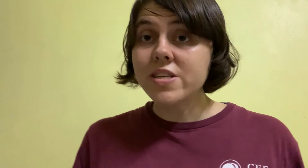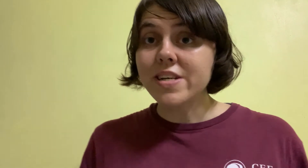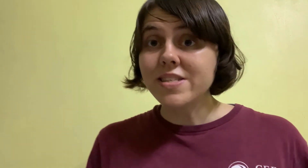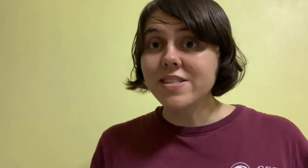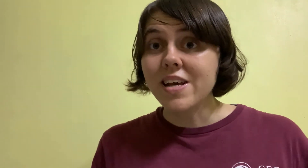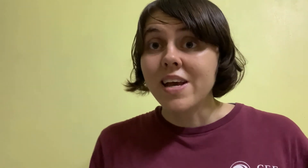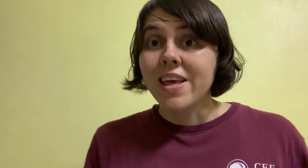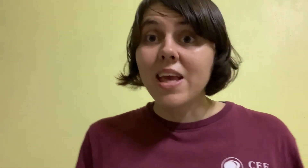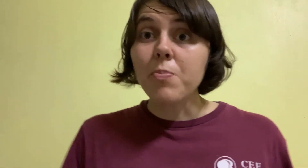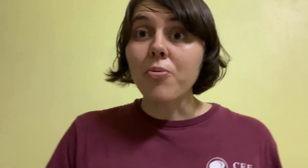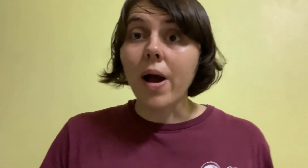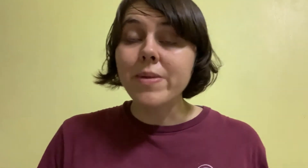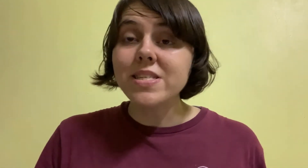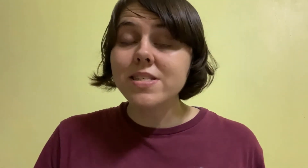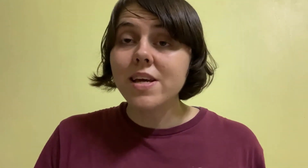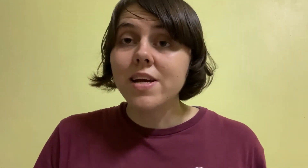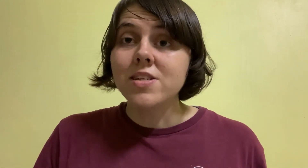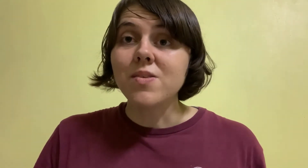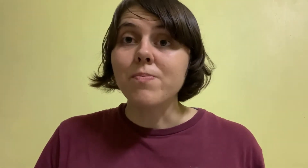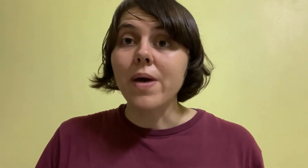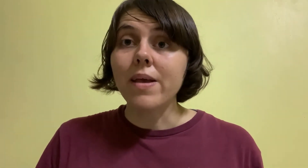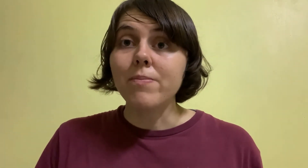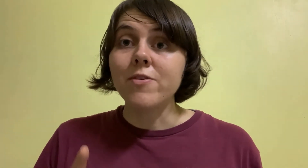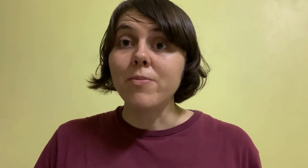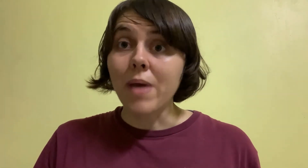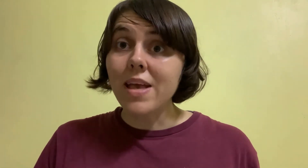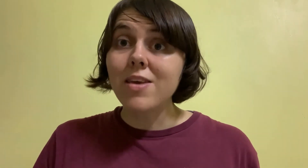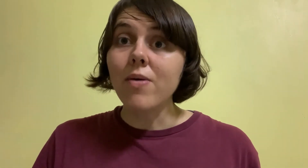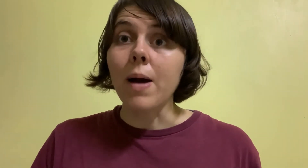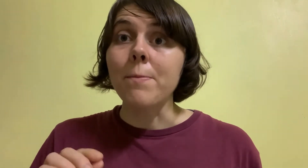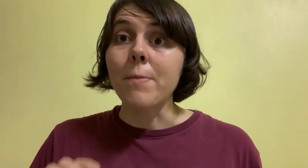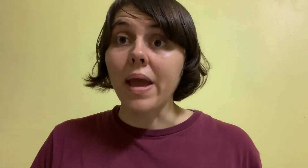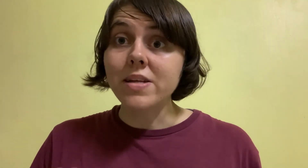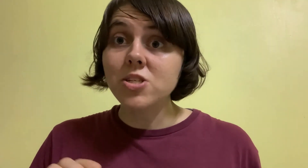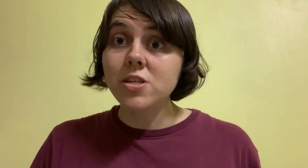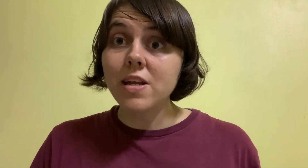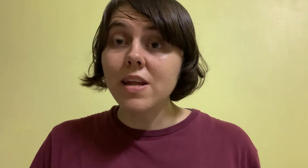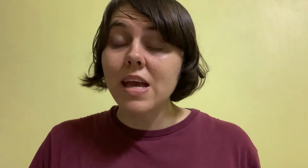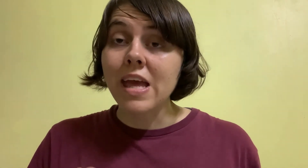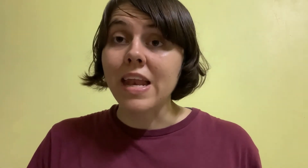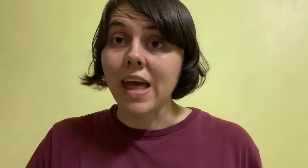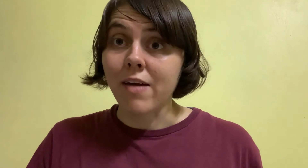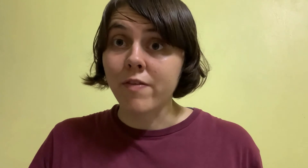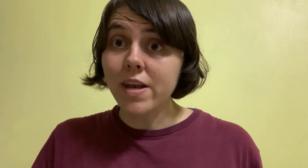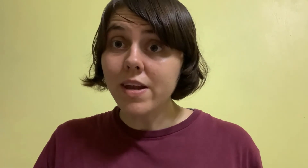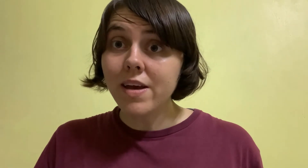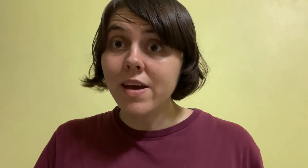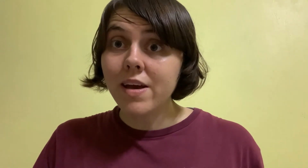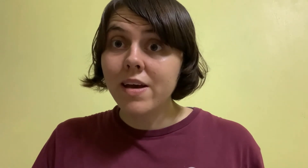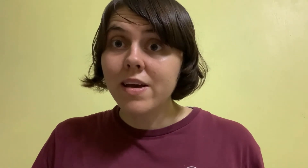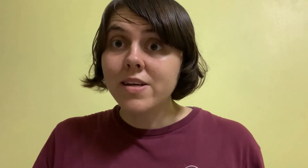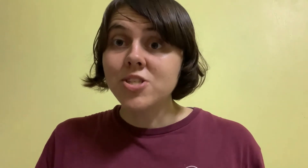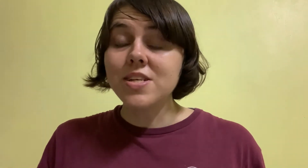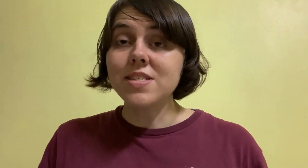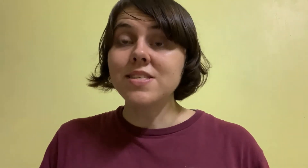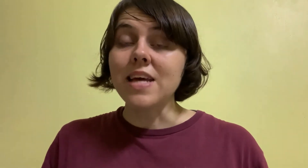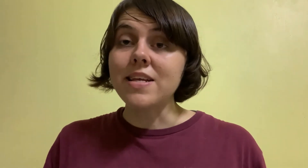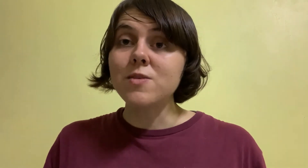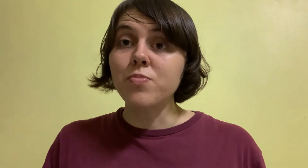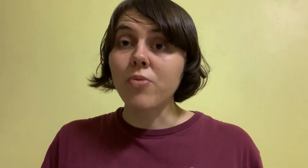Jesus, he promised to make you a mansion in heaven? Jesus said he's